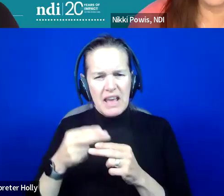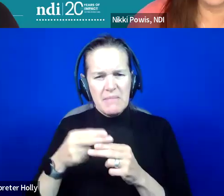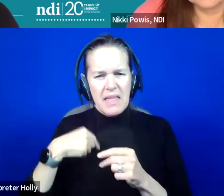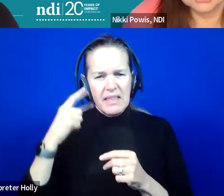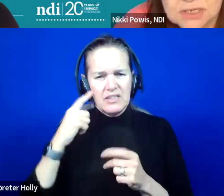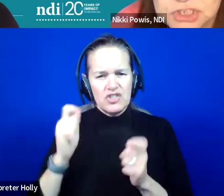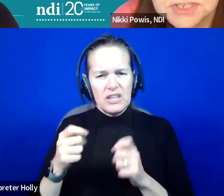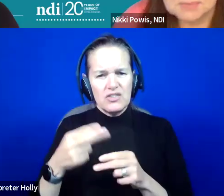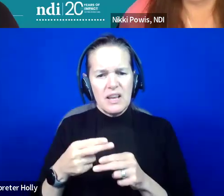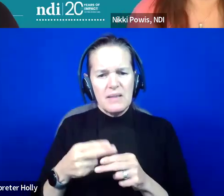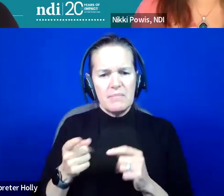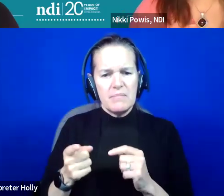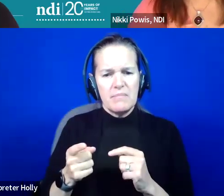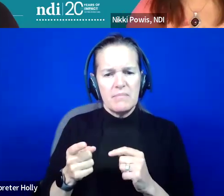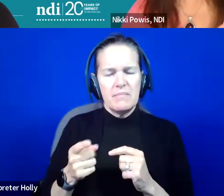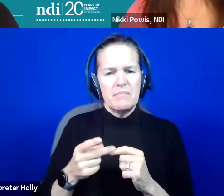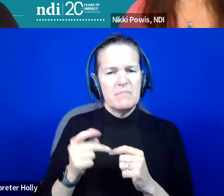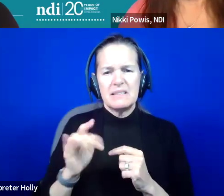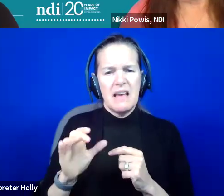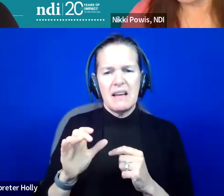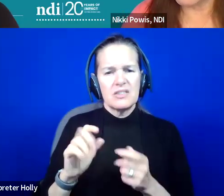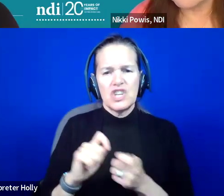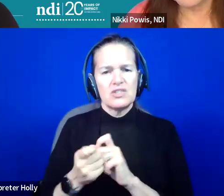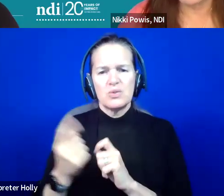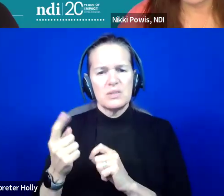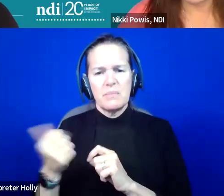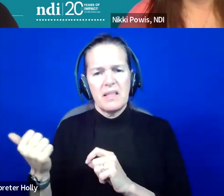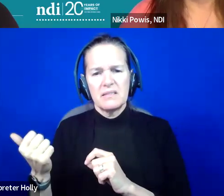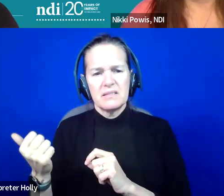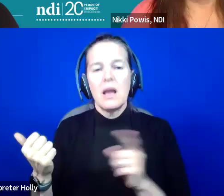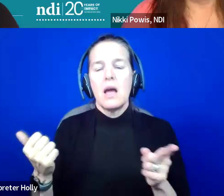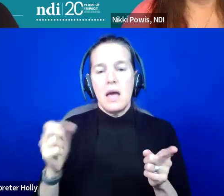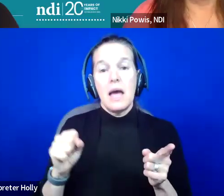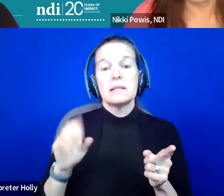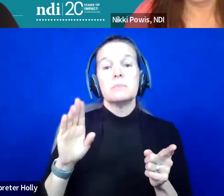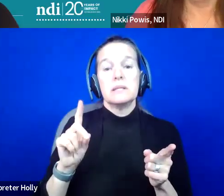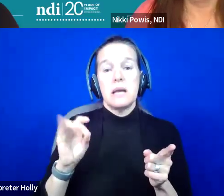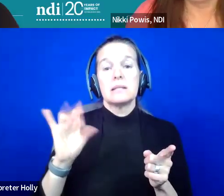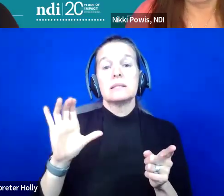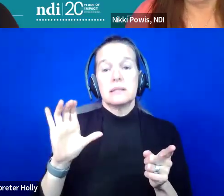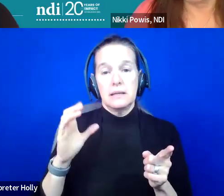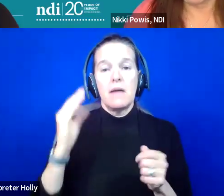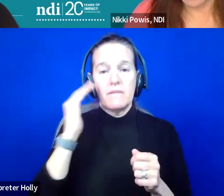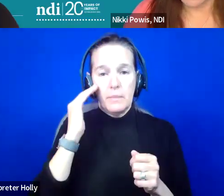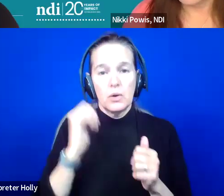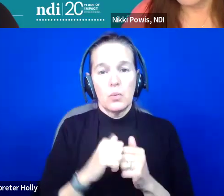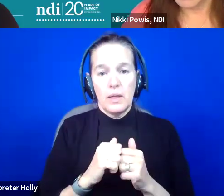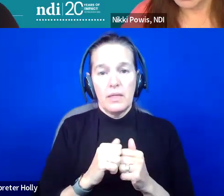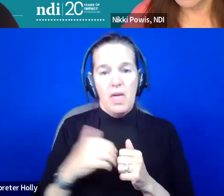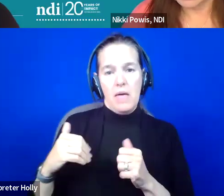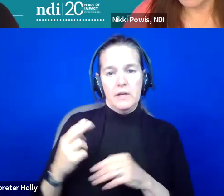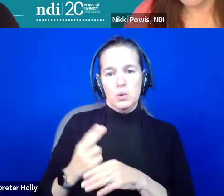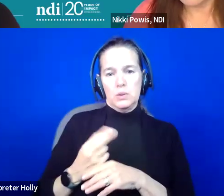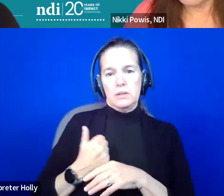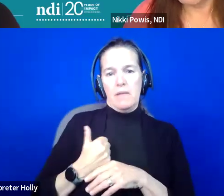that like, PTAC yeah, changed to something else. I think they might have as well. SBDIC I'm familiar with as well. I've not used them myself,